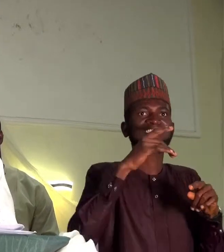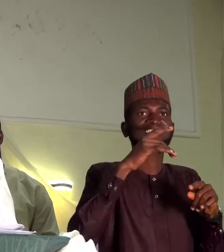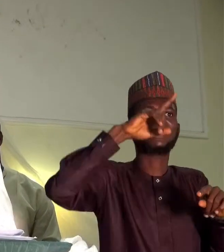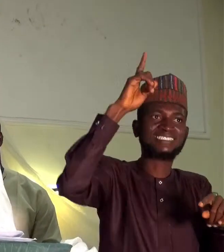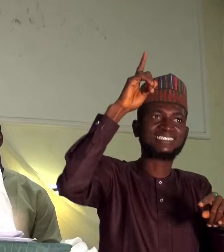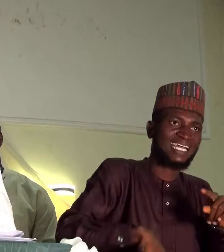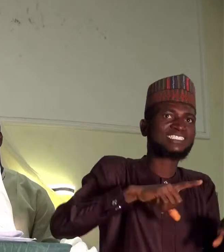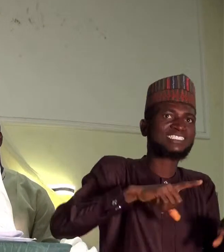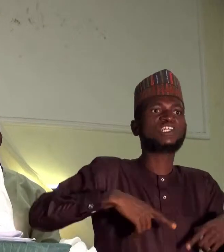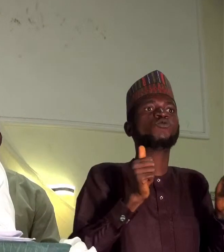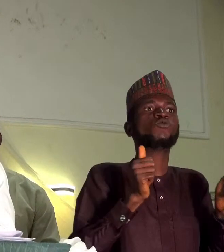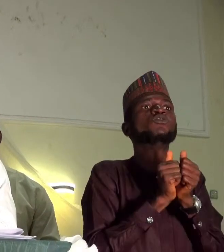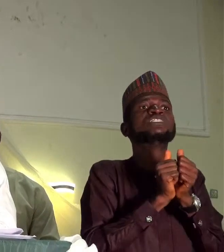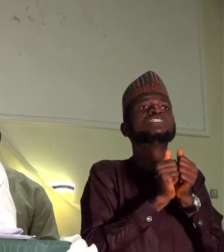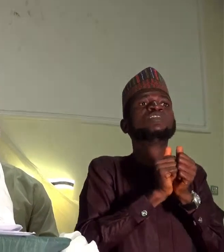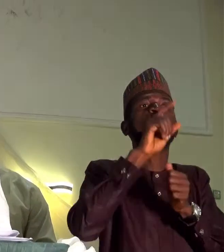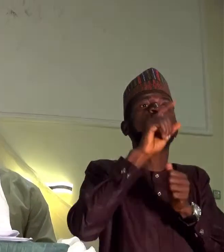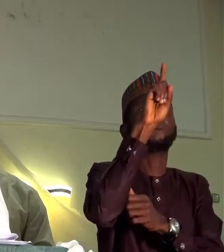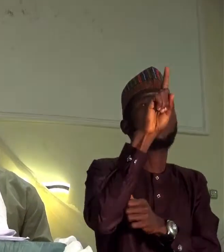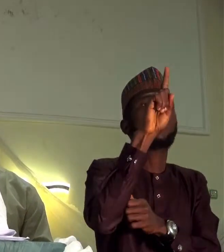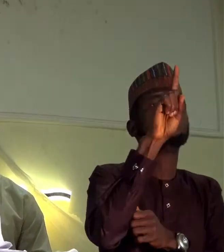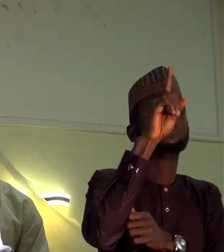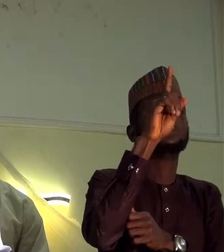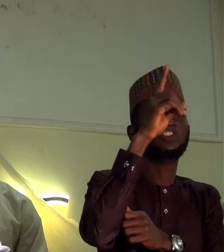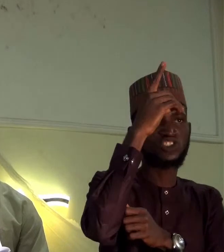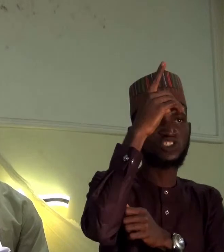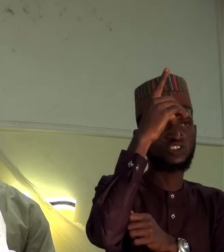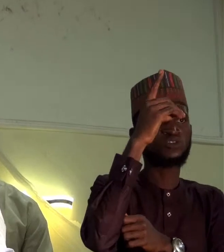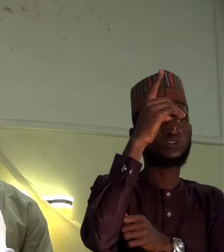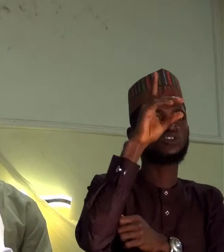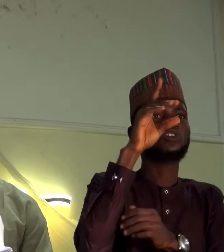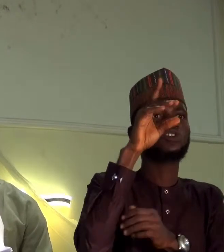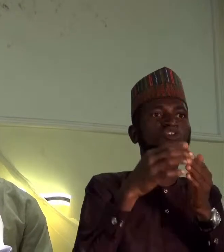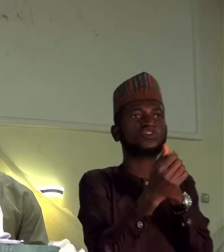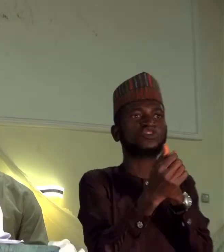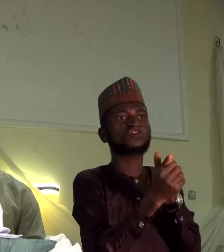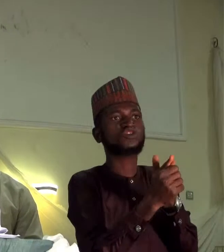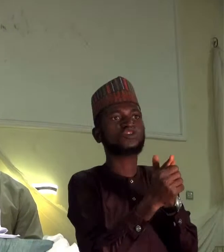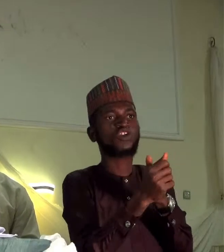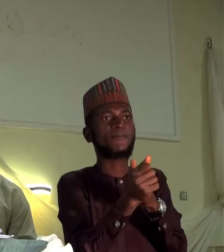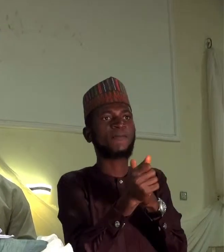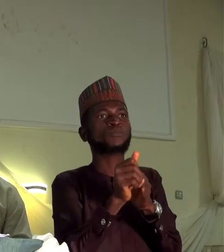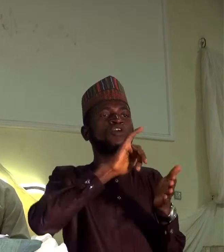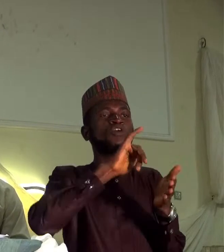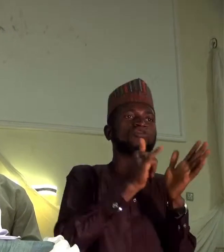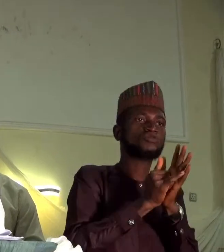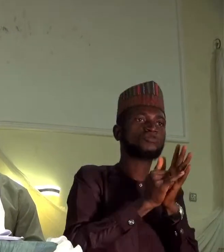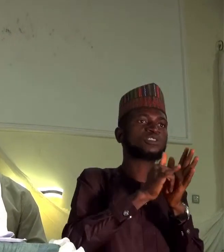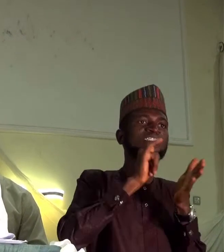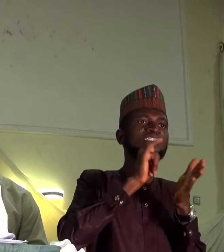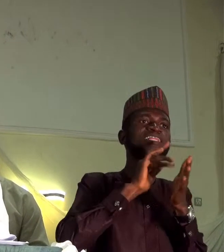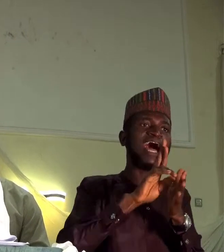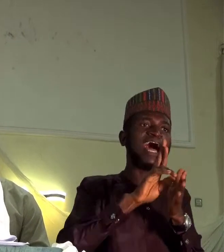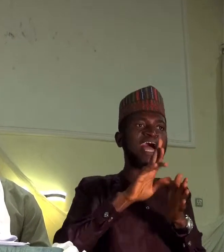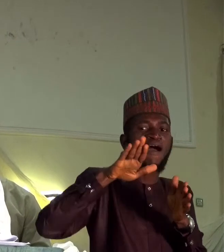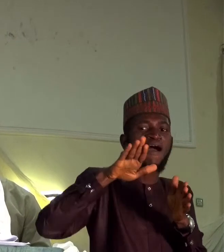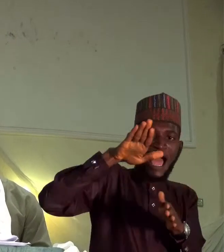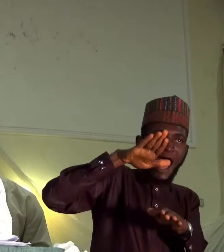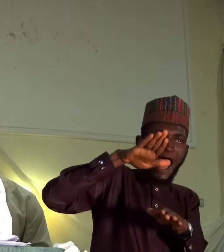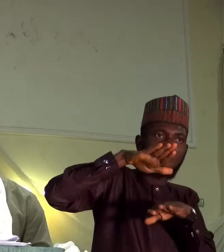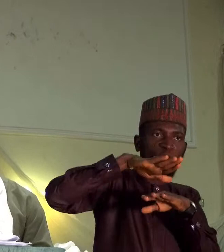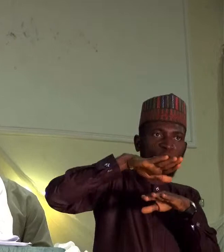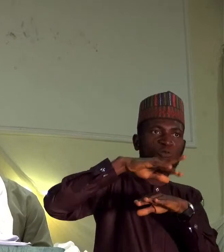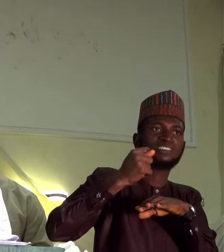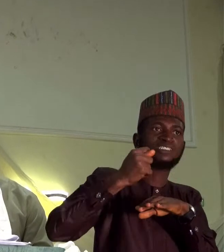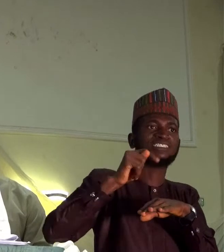naira. Emi a ma ba won tun lede Yoruba won le ti ba nbe lori ila en tun be lori ila nga olusi ni level